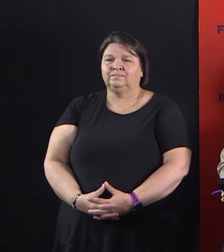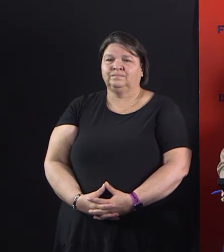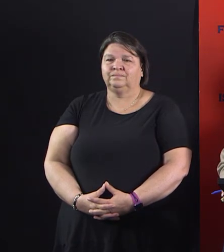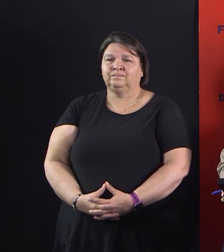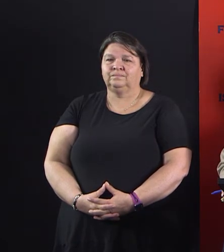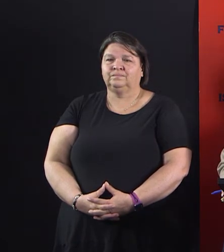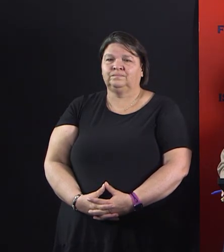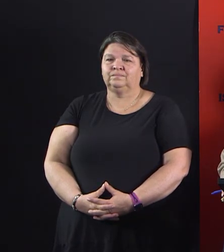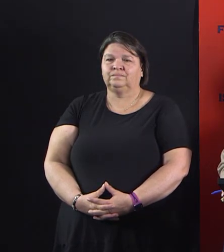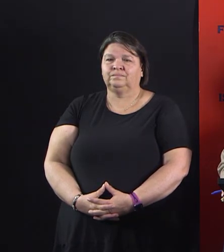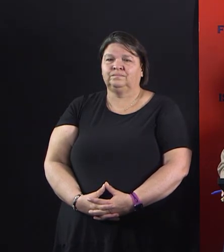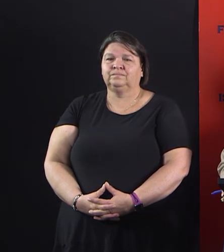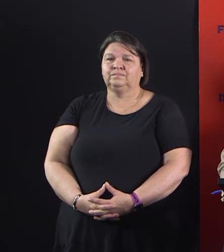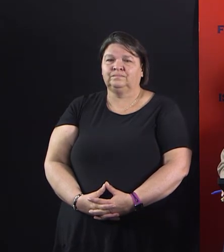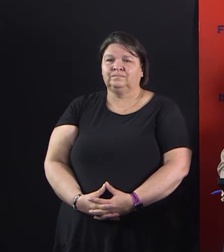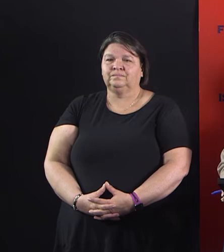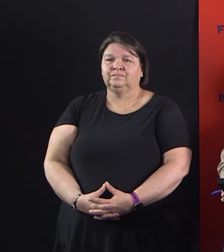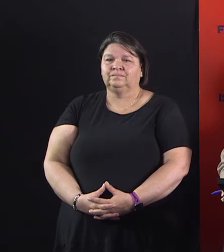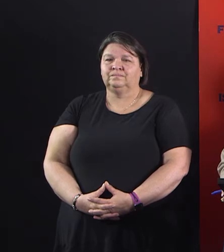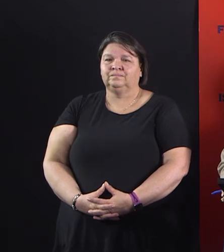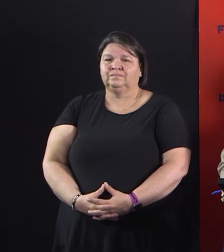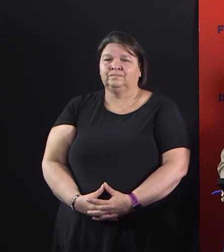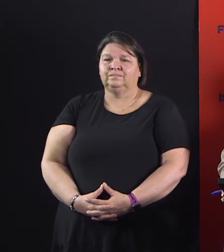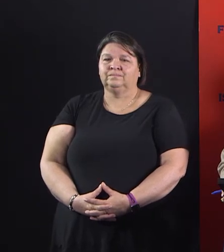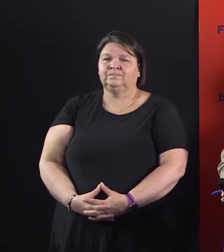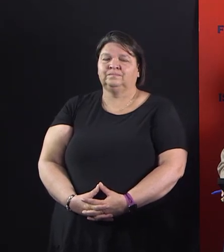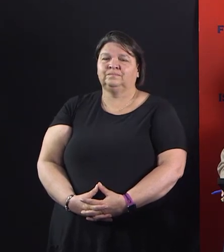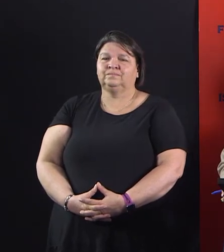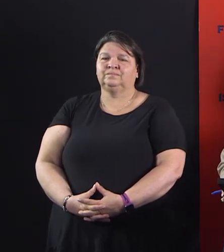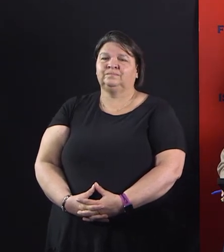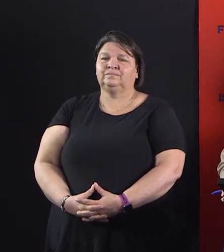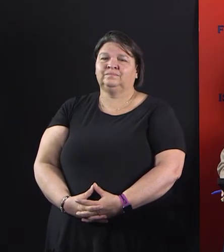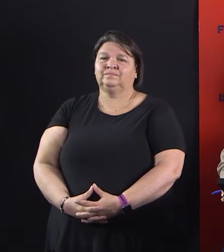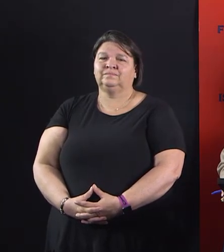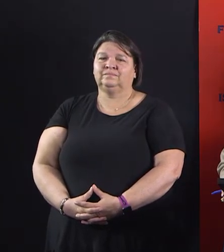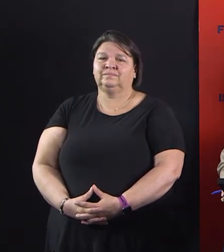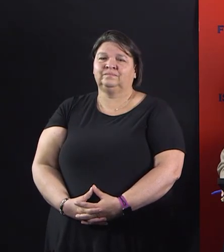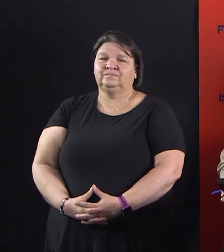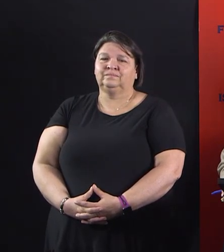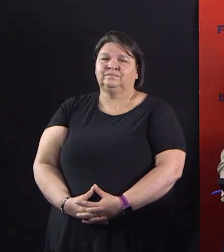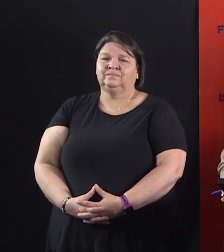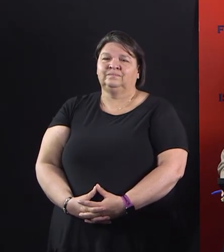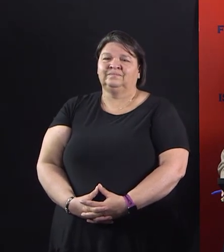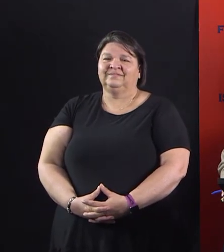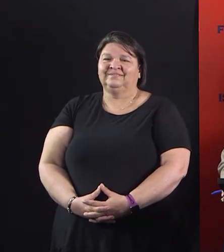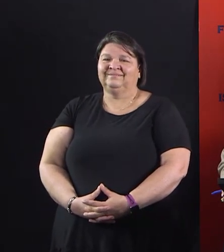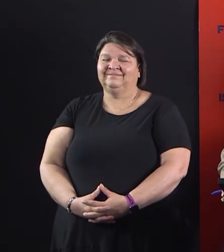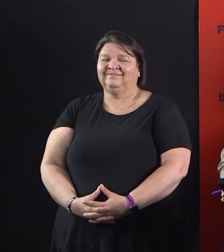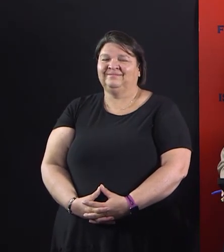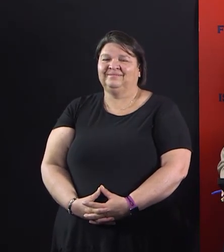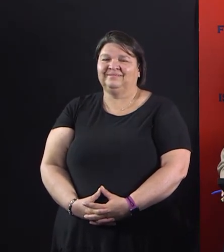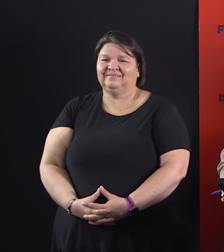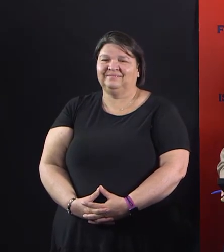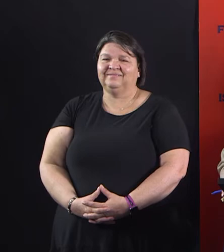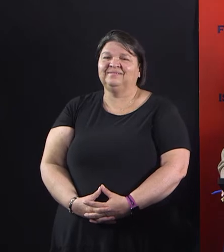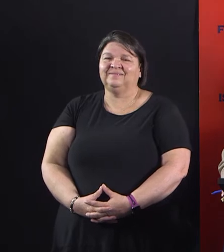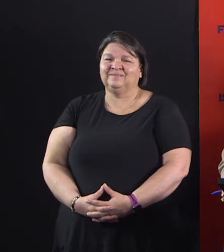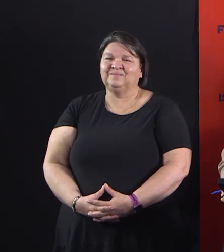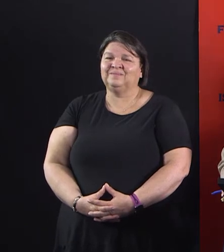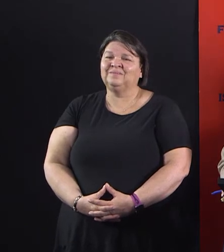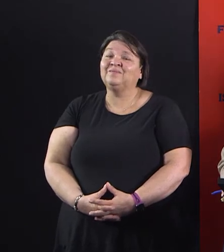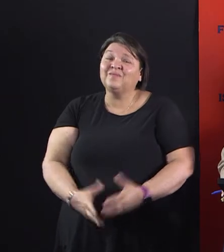www.needhelppayingbills.com, y de ahí le pueden dar esta información. Este link o esta información la pondremos en el video para que usted la tenga. Thank